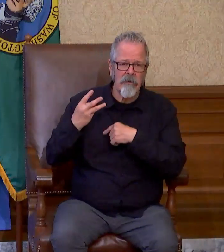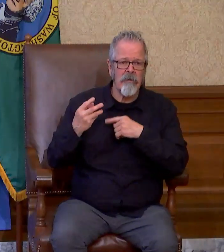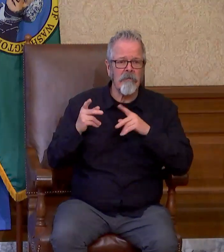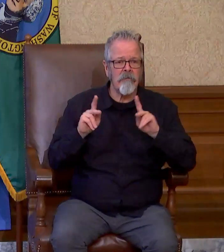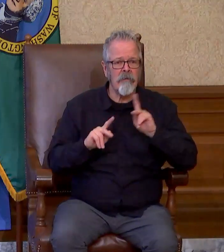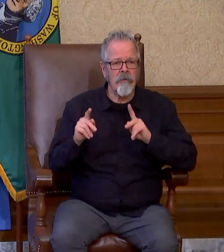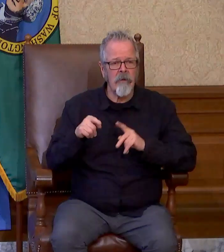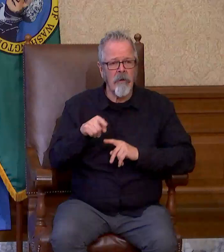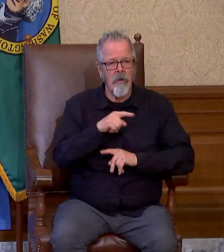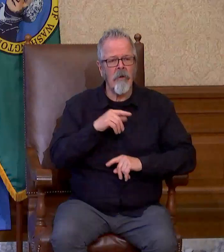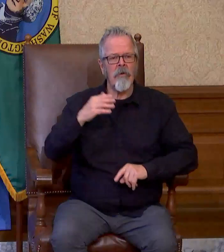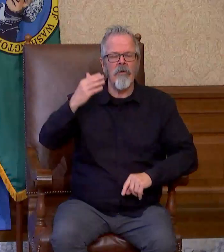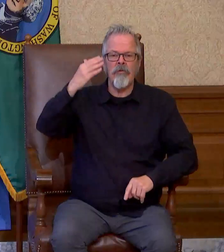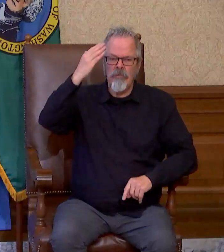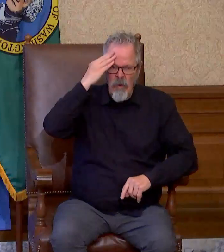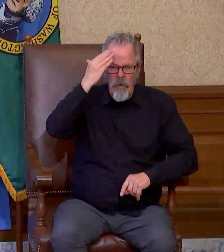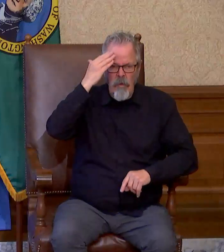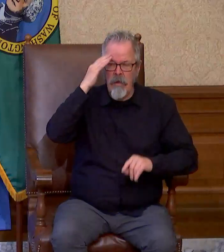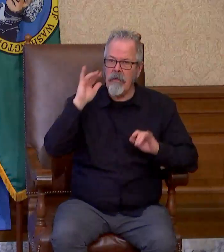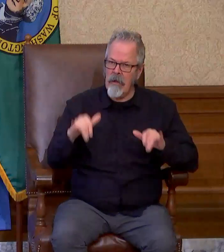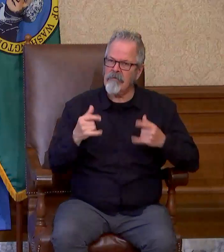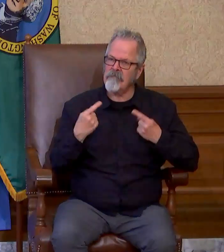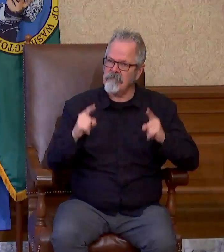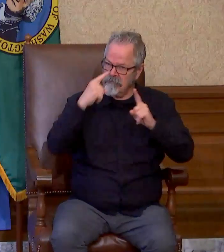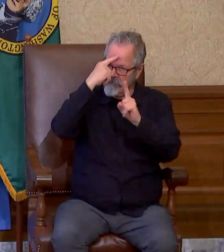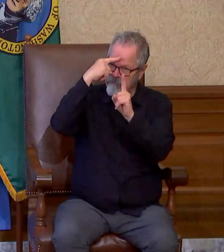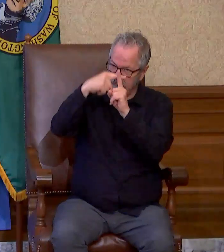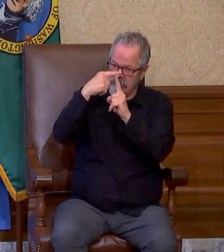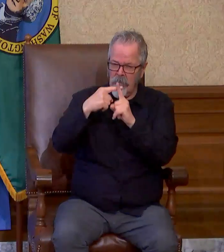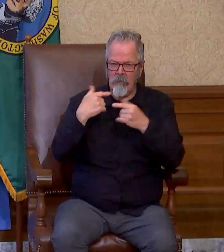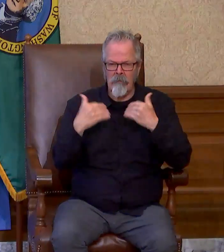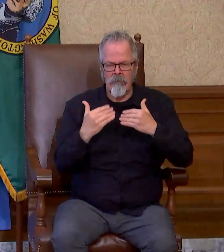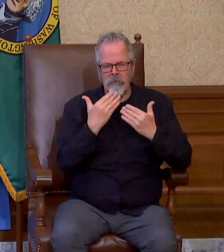successful, and B, we're not going to make giant